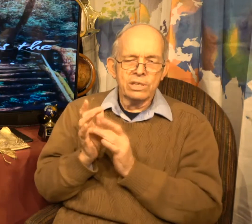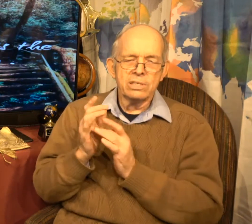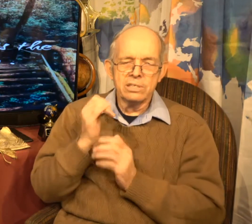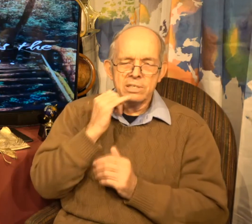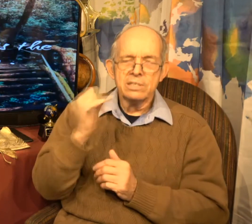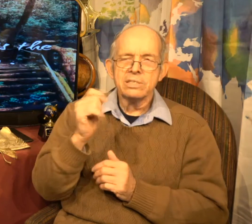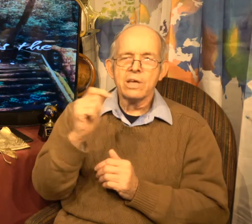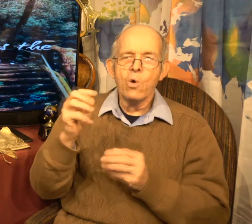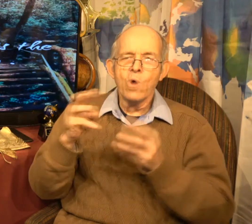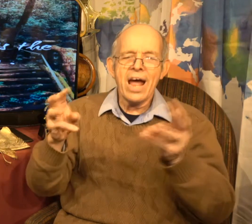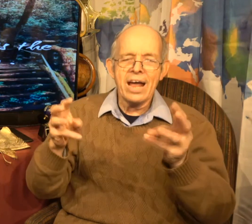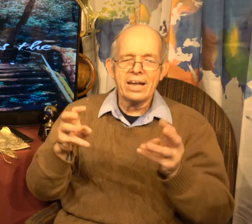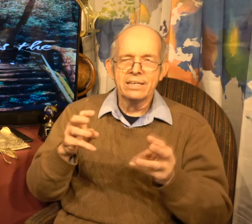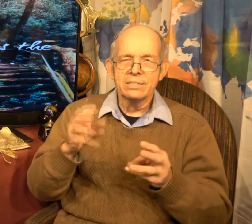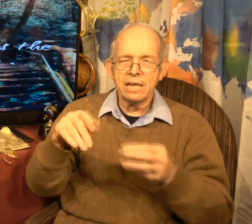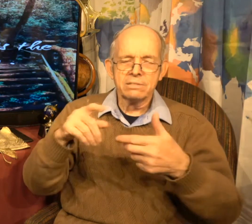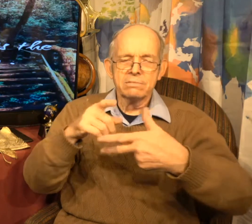Jesus is the way that,